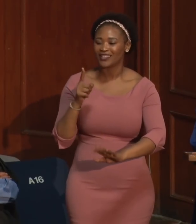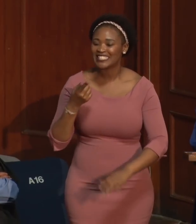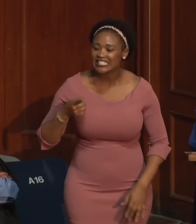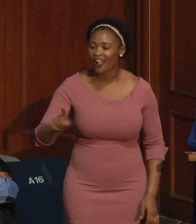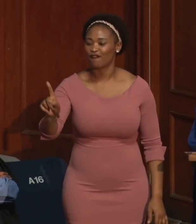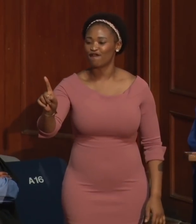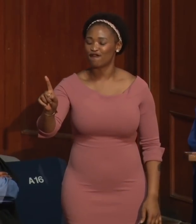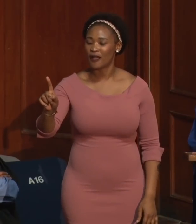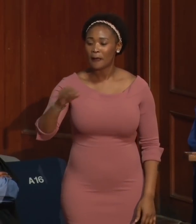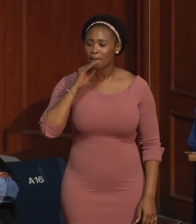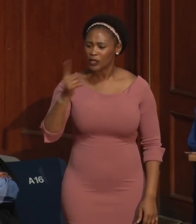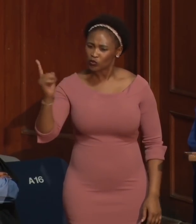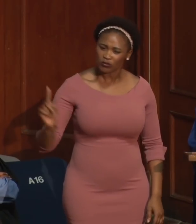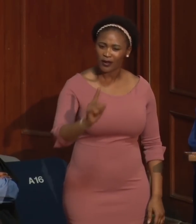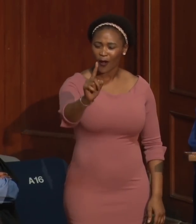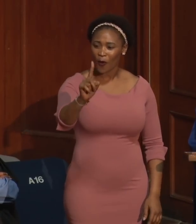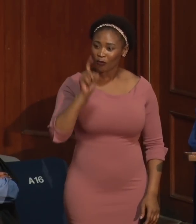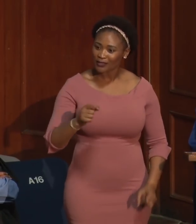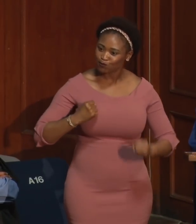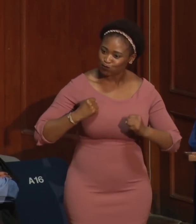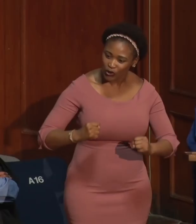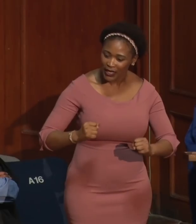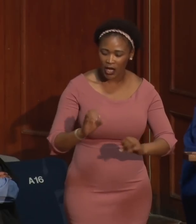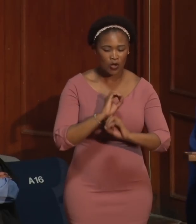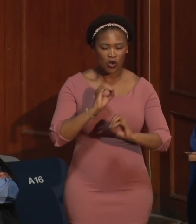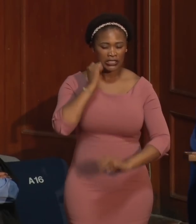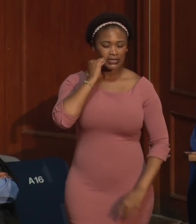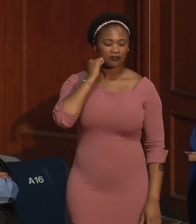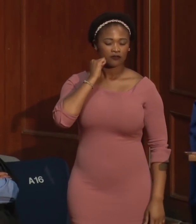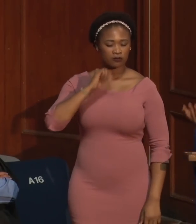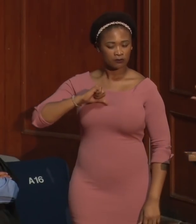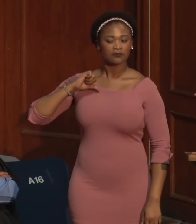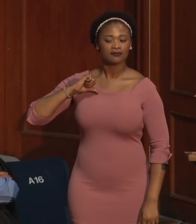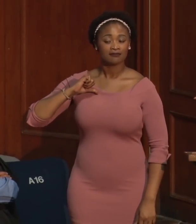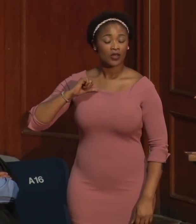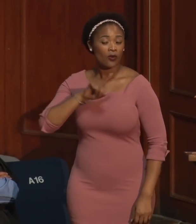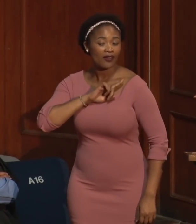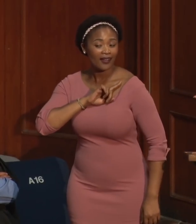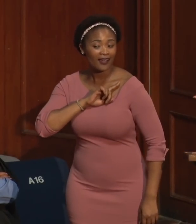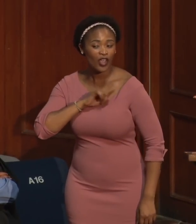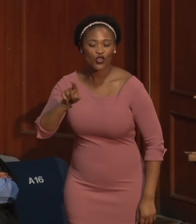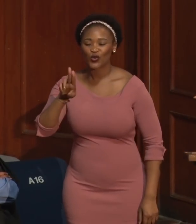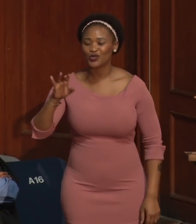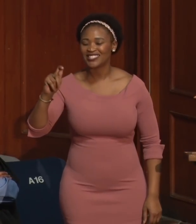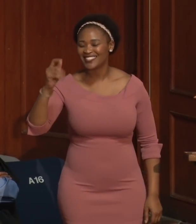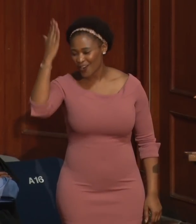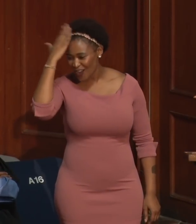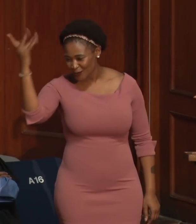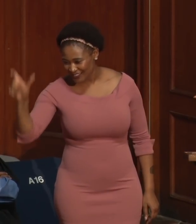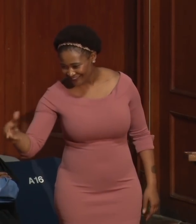there and be brutally, unapologetically yourself. After all, you're a UCT